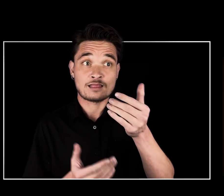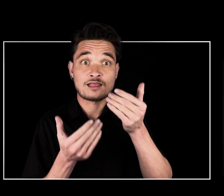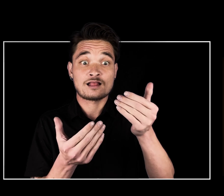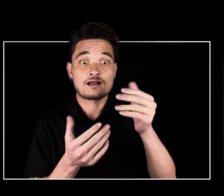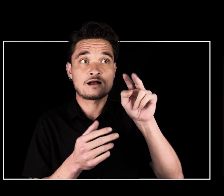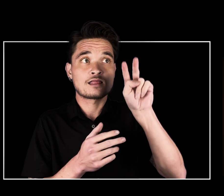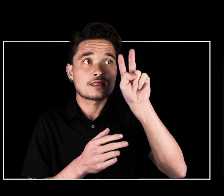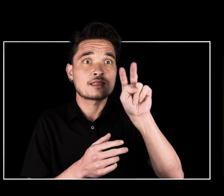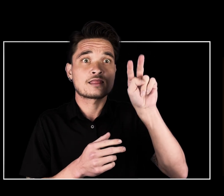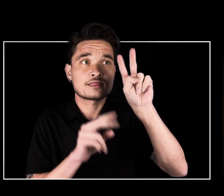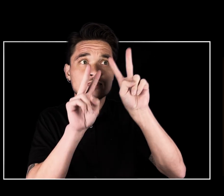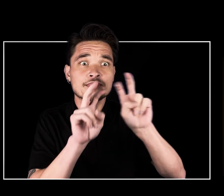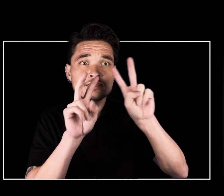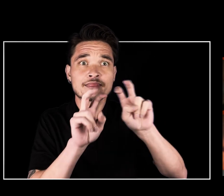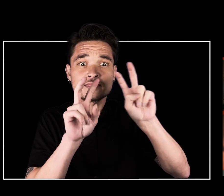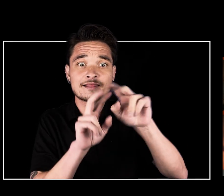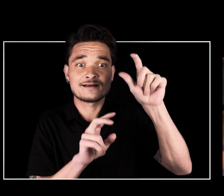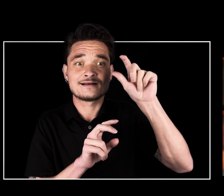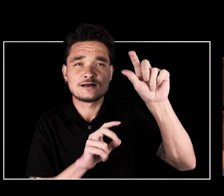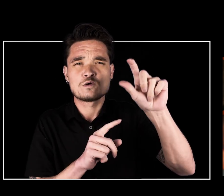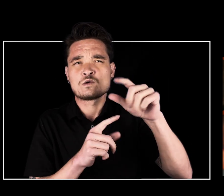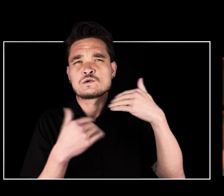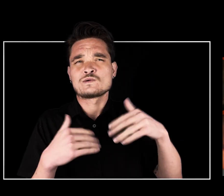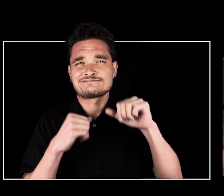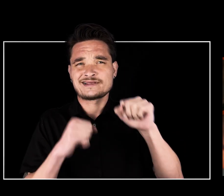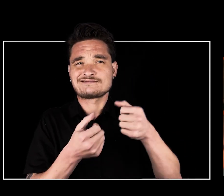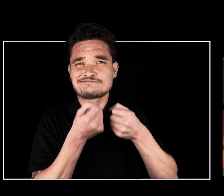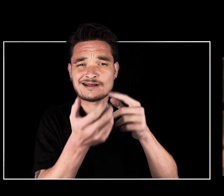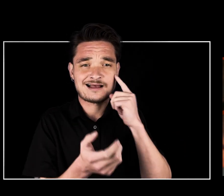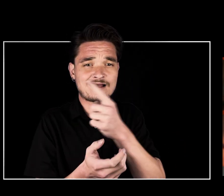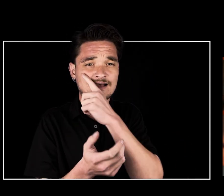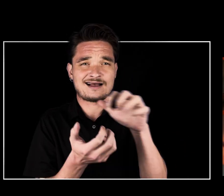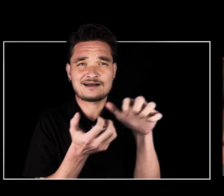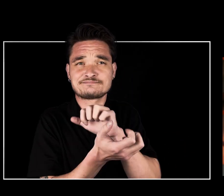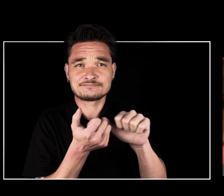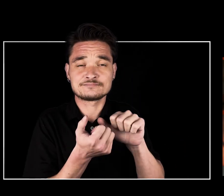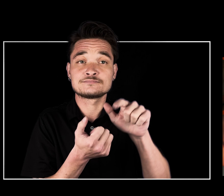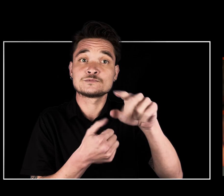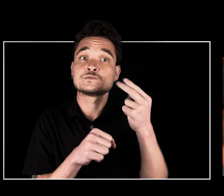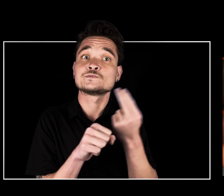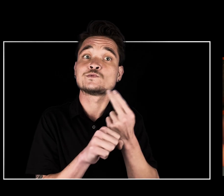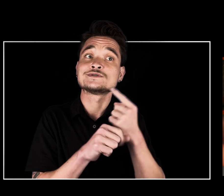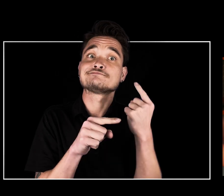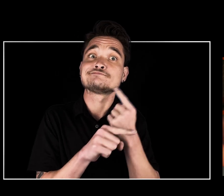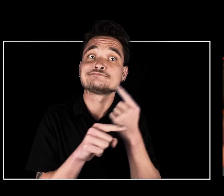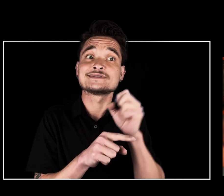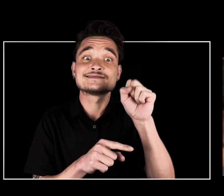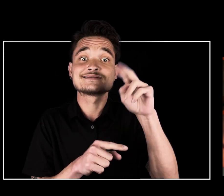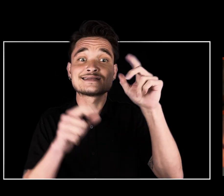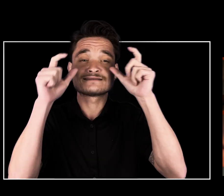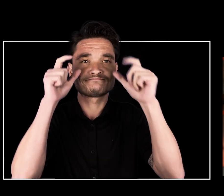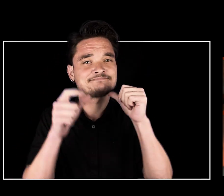Looking at the sun during an eclipse without special eclipse glasses can permanently damage your eyes. Do not wear regular